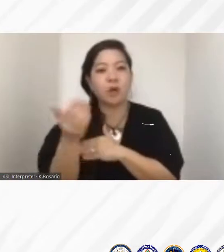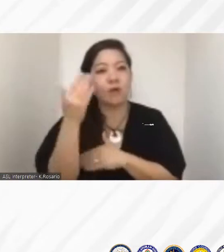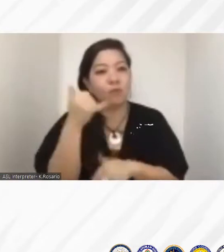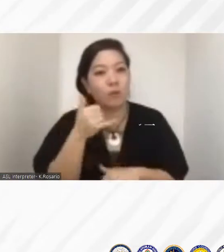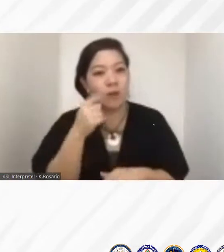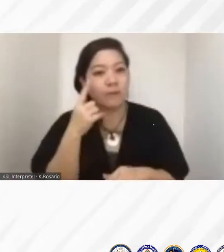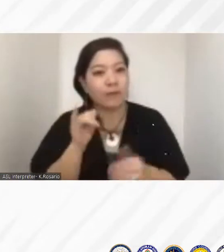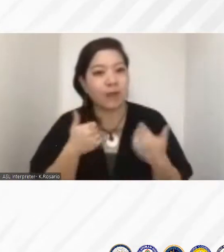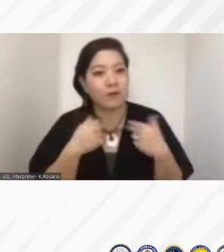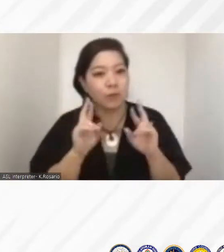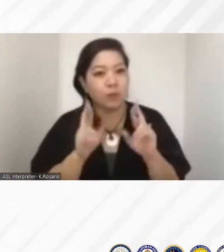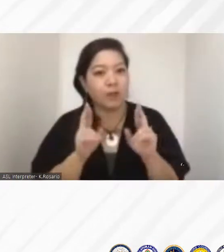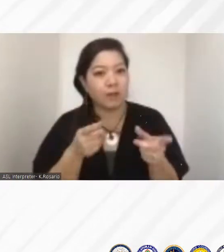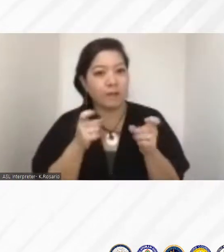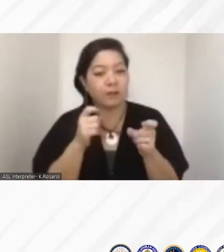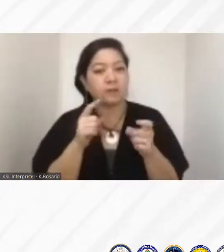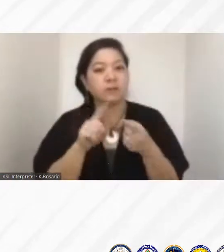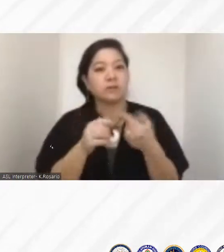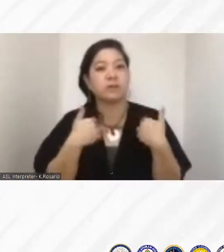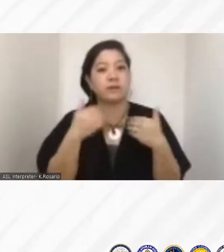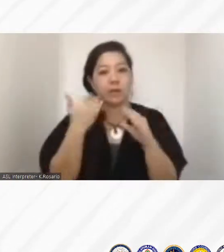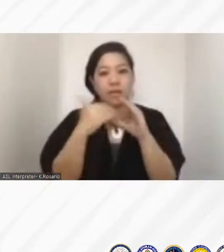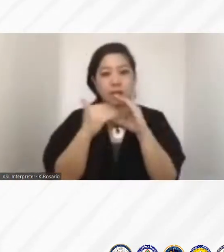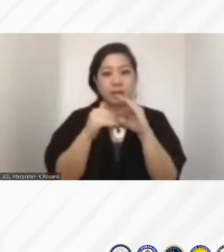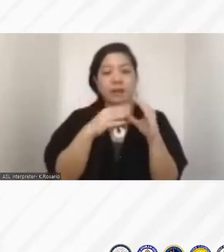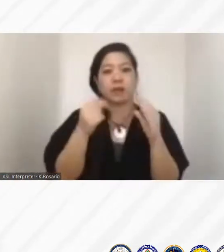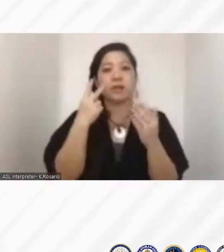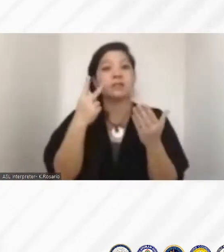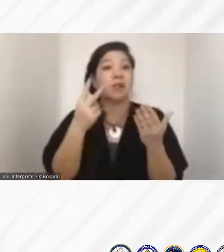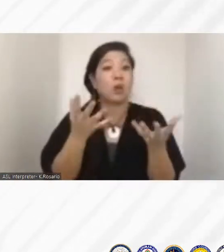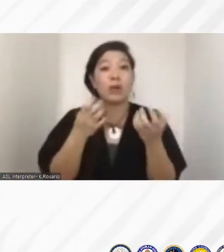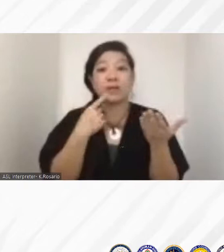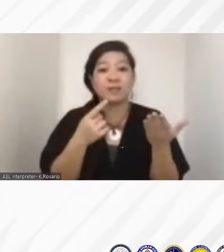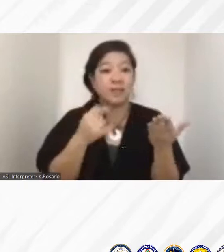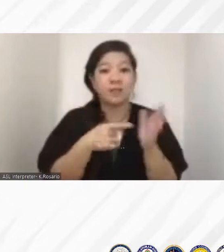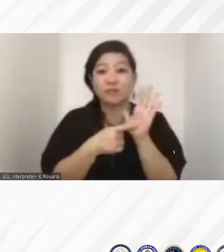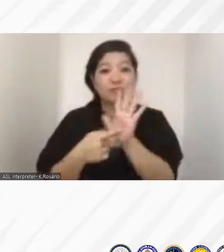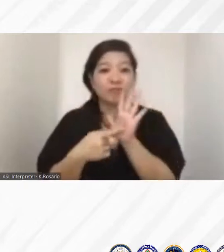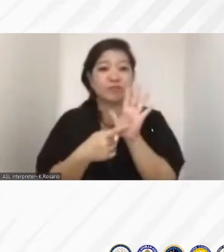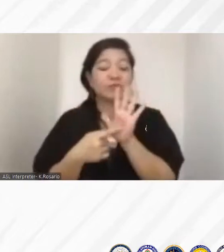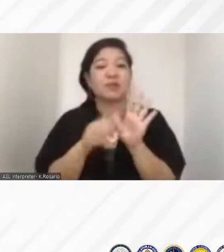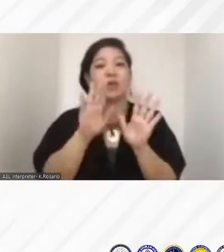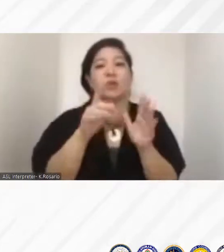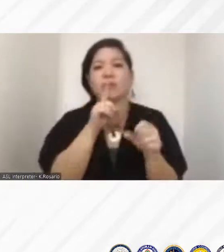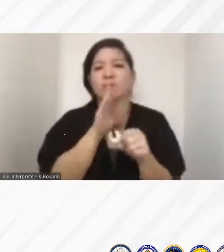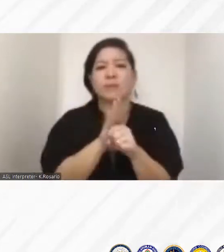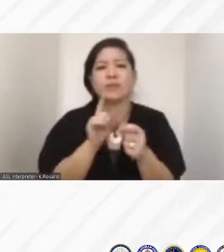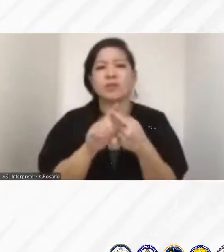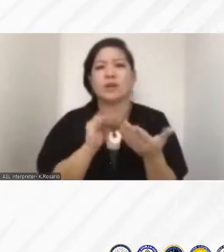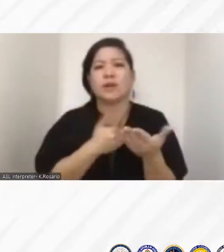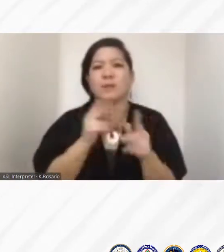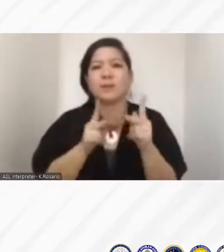immediate responses to my emails. I want to say it truly demonstrates your commitment to our people of